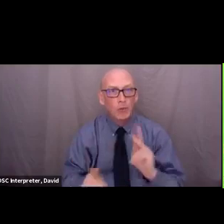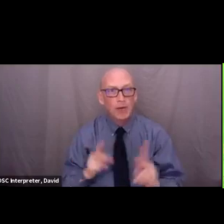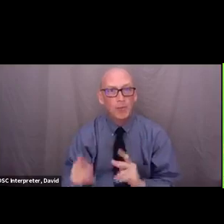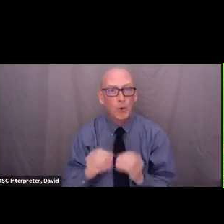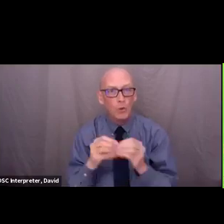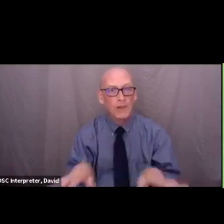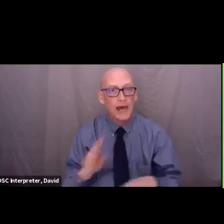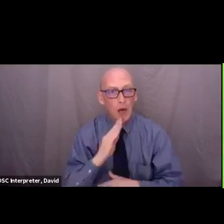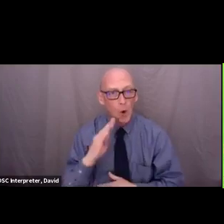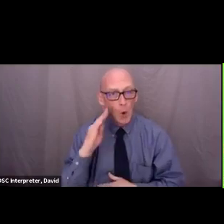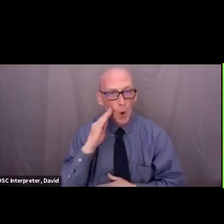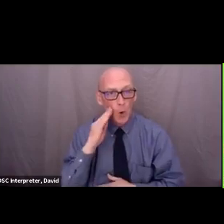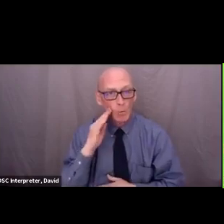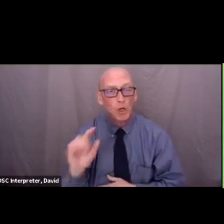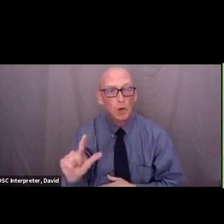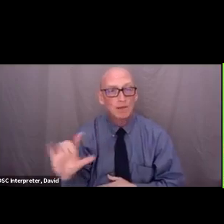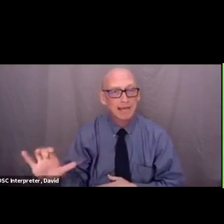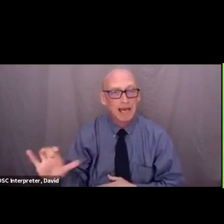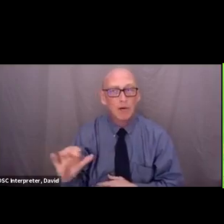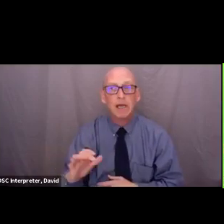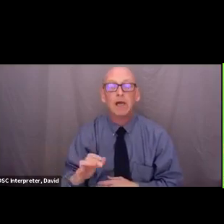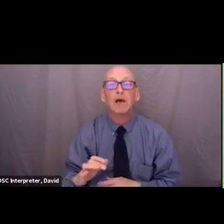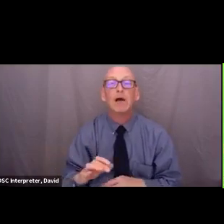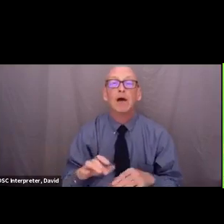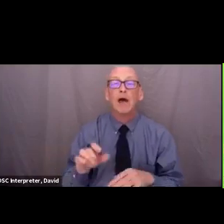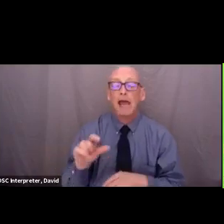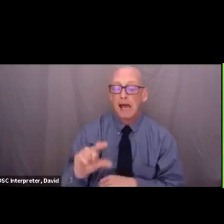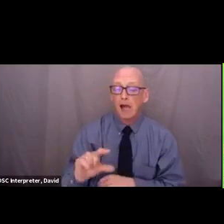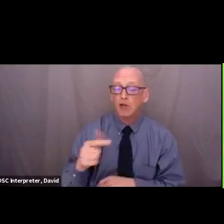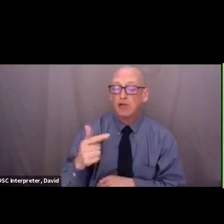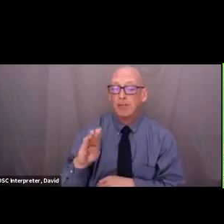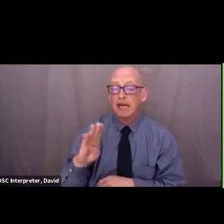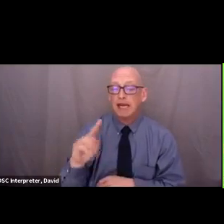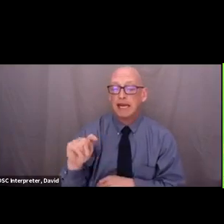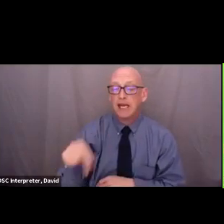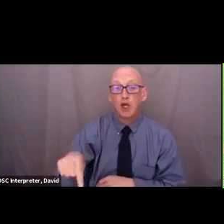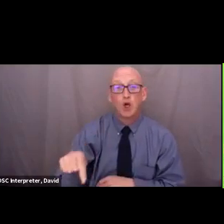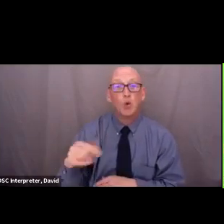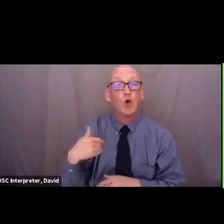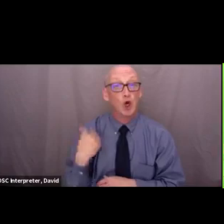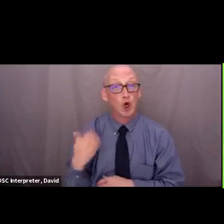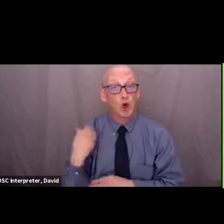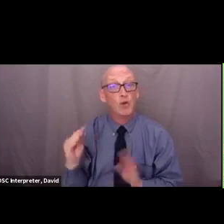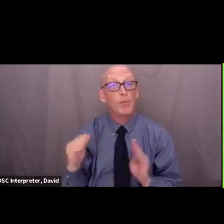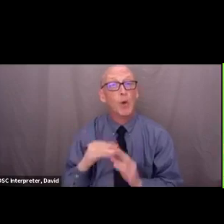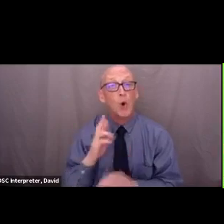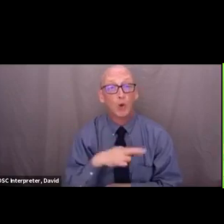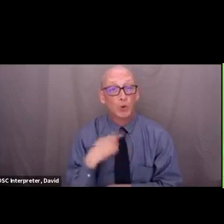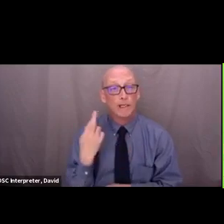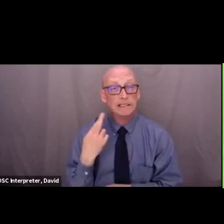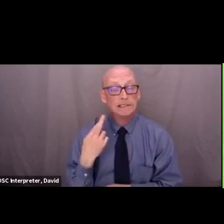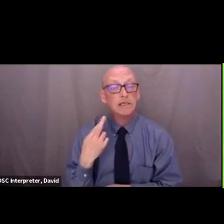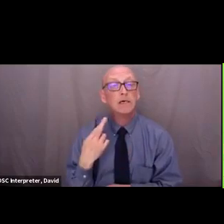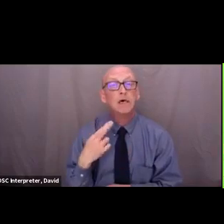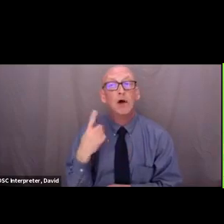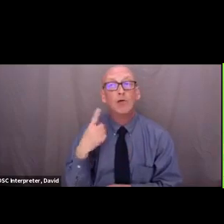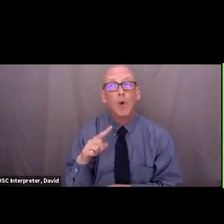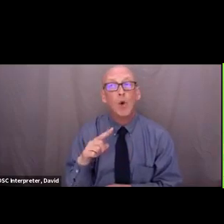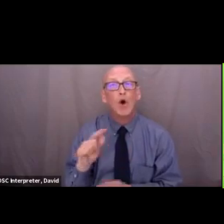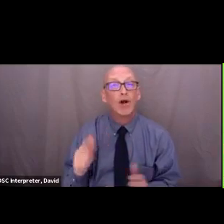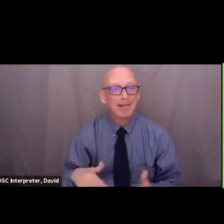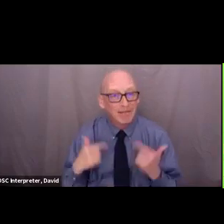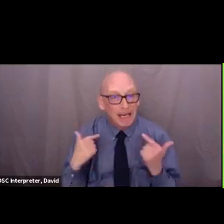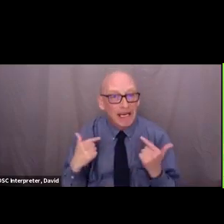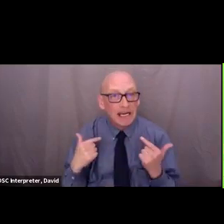and it's higher for our LGBTQ youth. They are more at risk for living